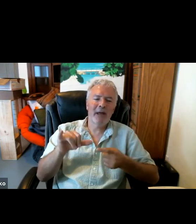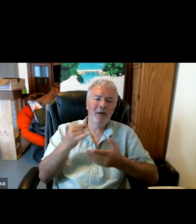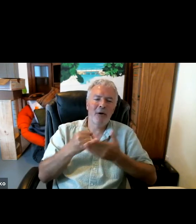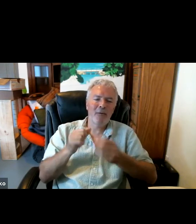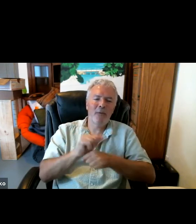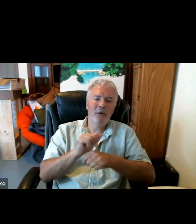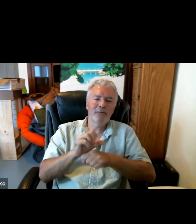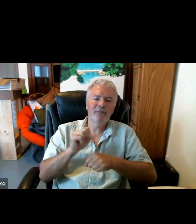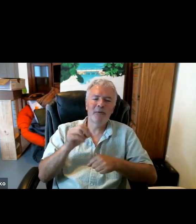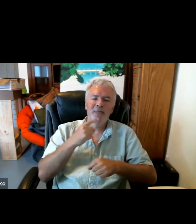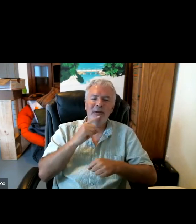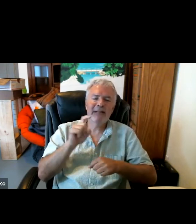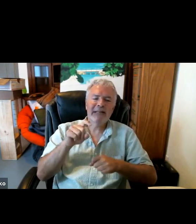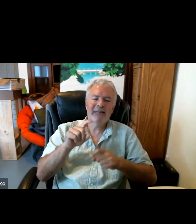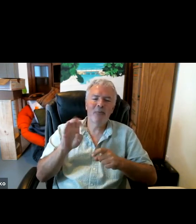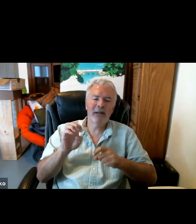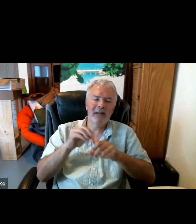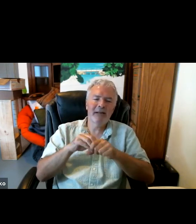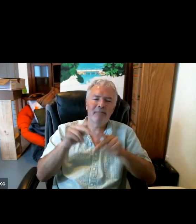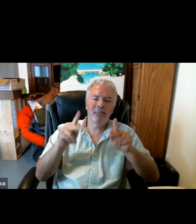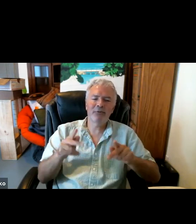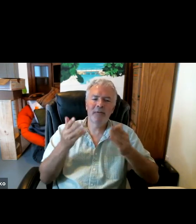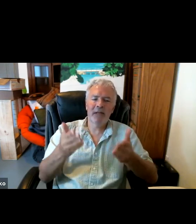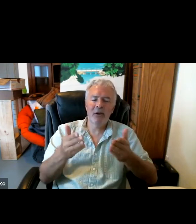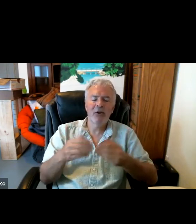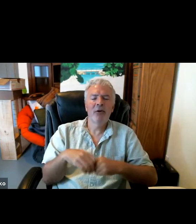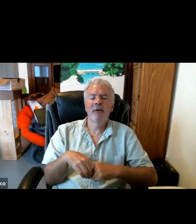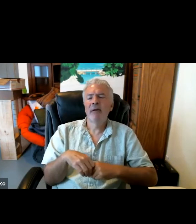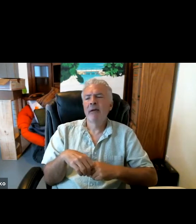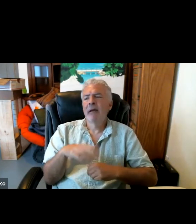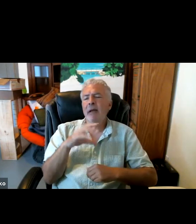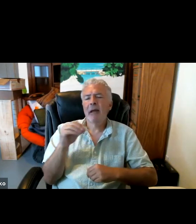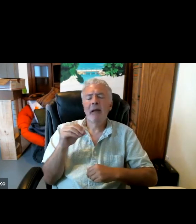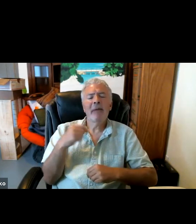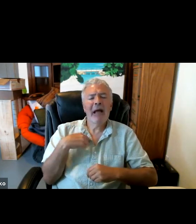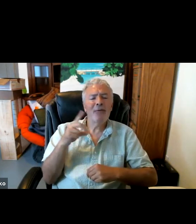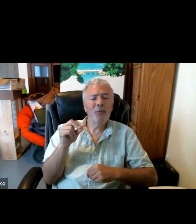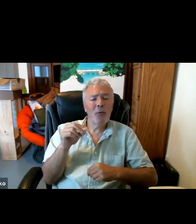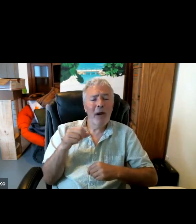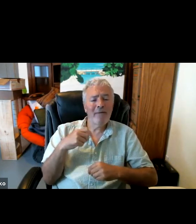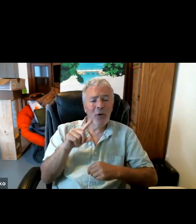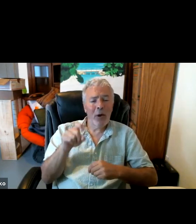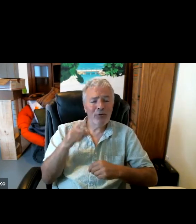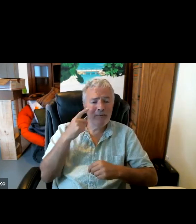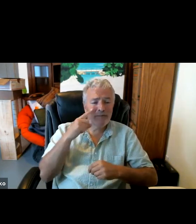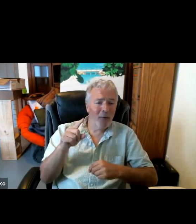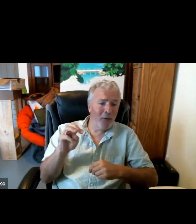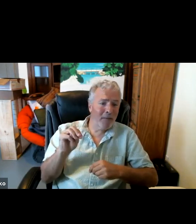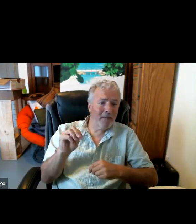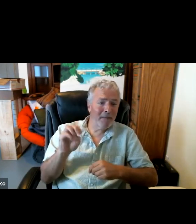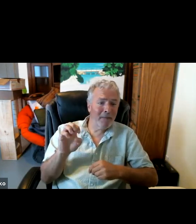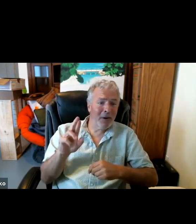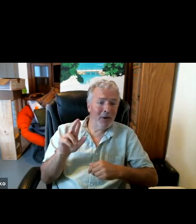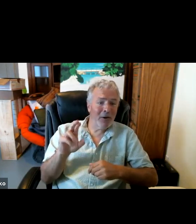it justice as far as that piece of artwork goes. So I think while it's in person, while it's available to